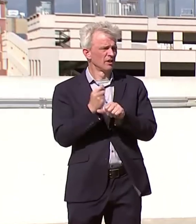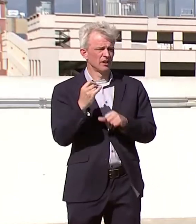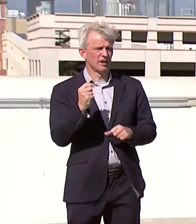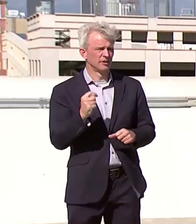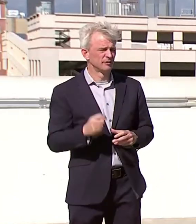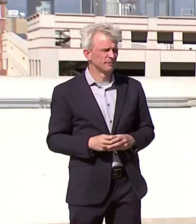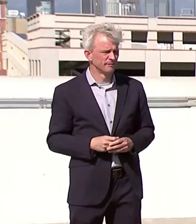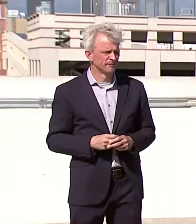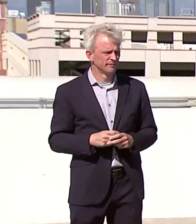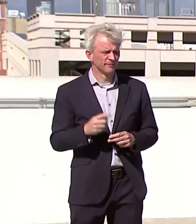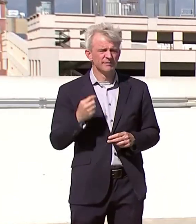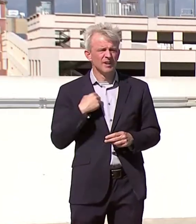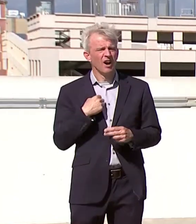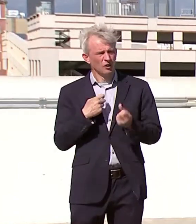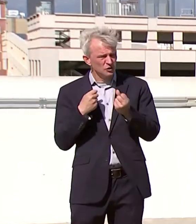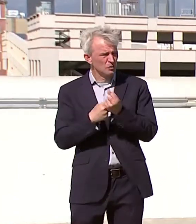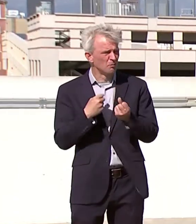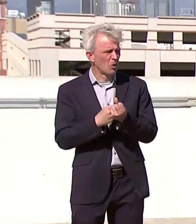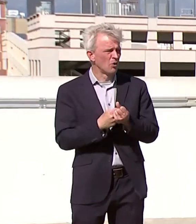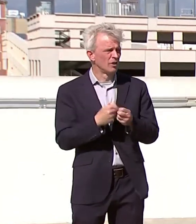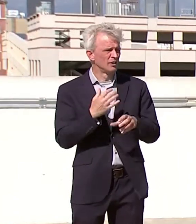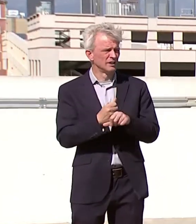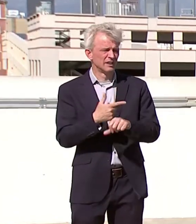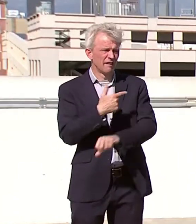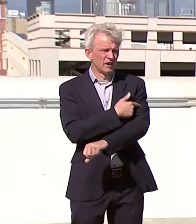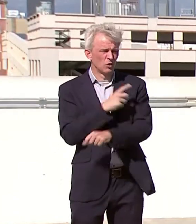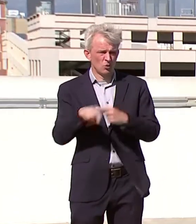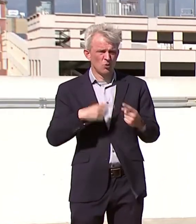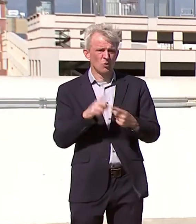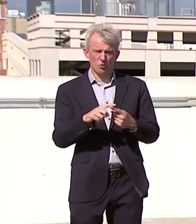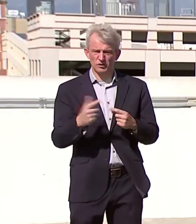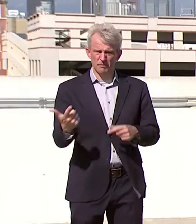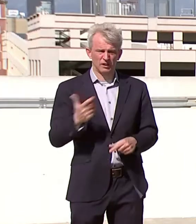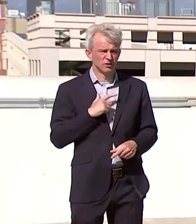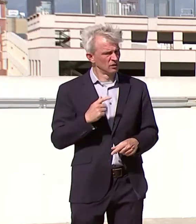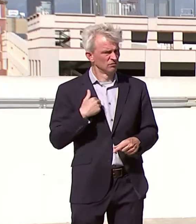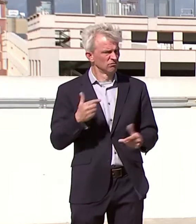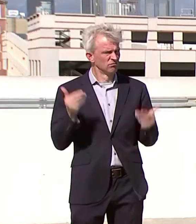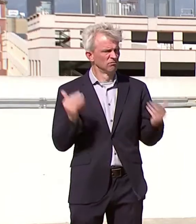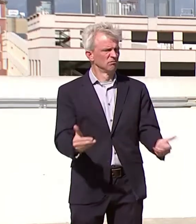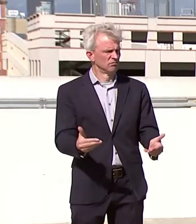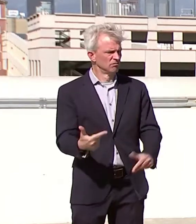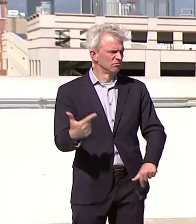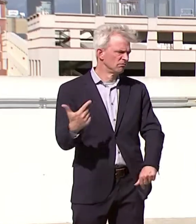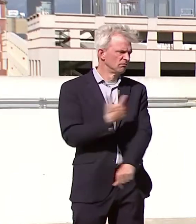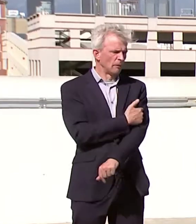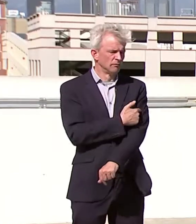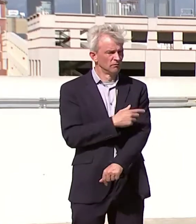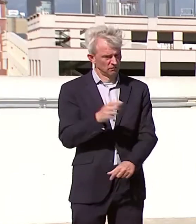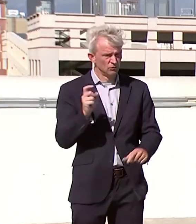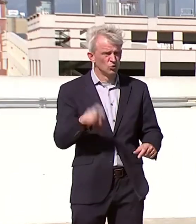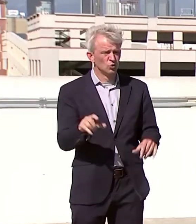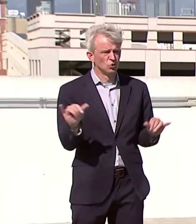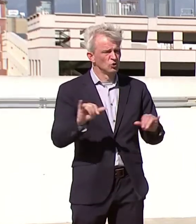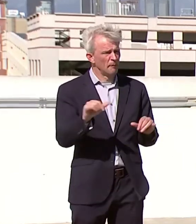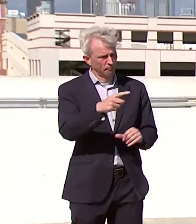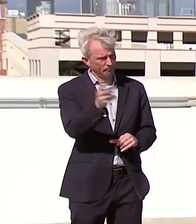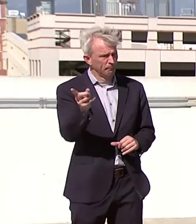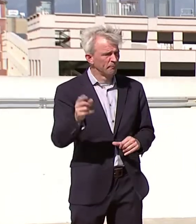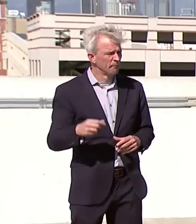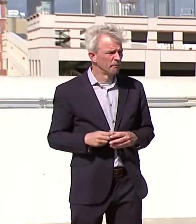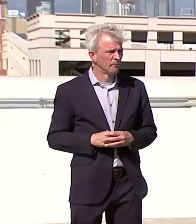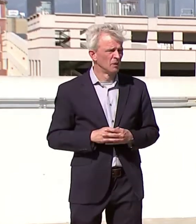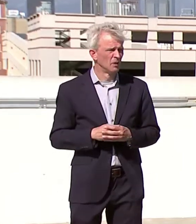proponent of taking the vaccine, and when my turn came, I took it. So you should do the same. We've